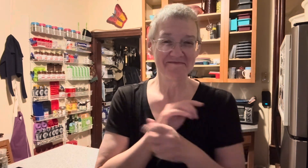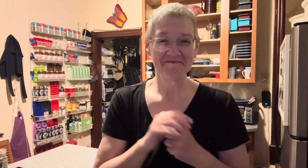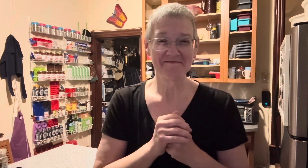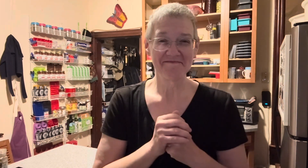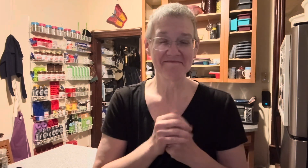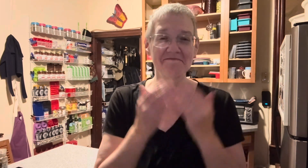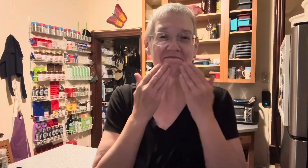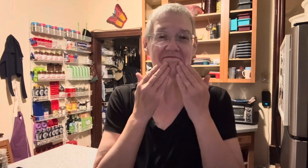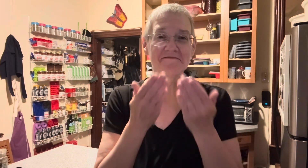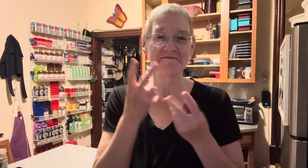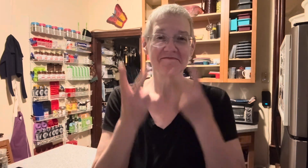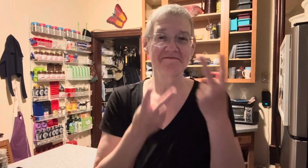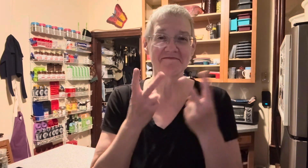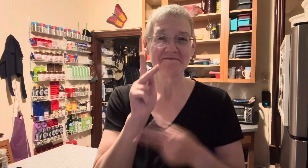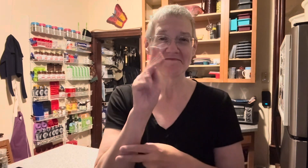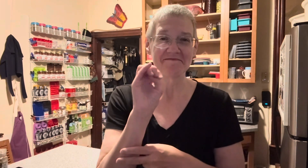Here, Dale, he's busy in the other room.